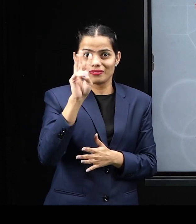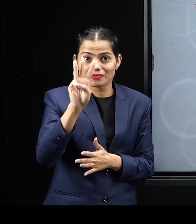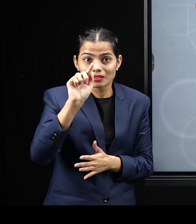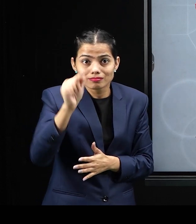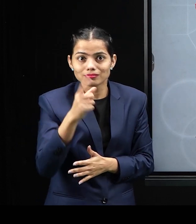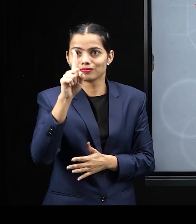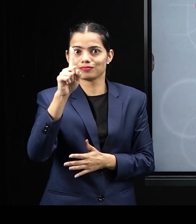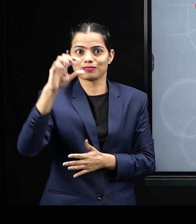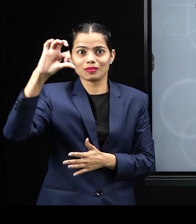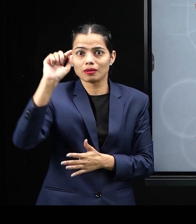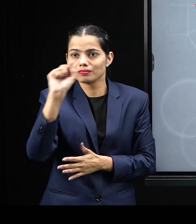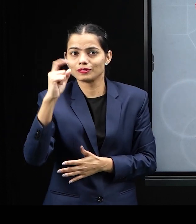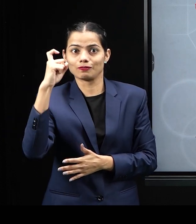119 is equal to 7.